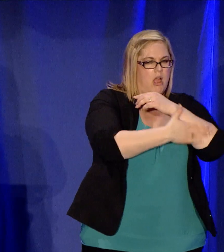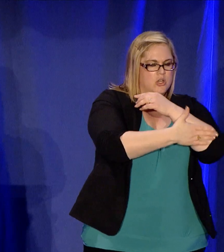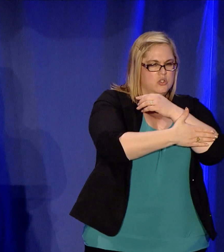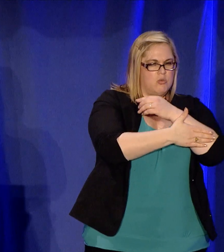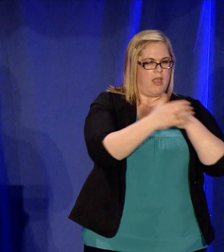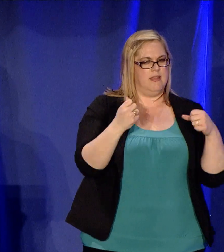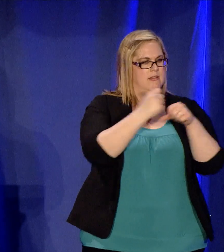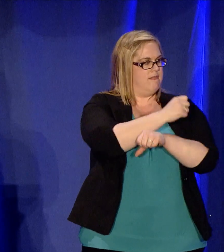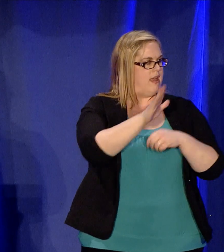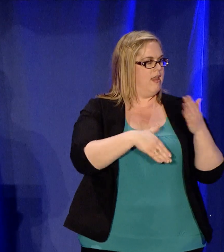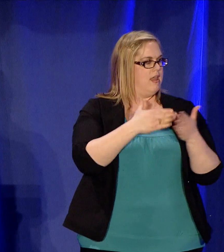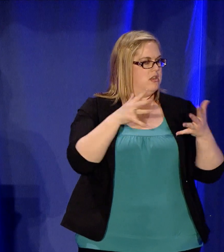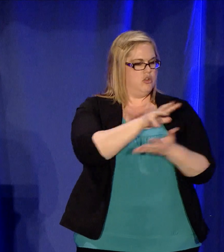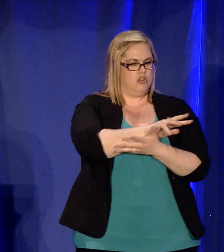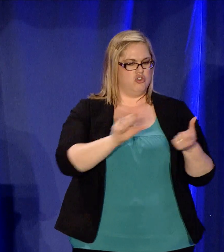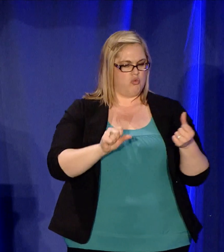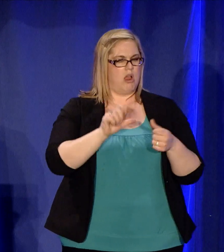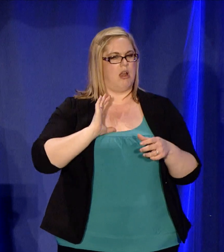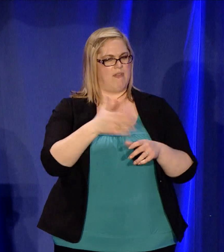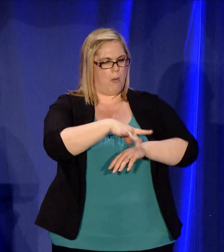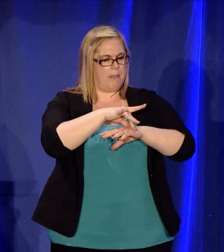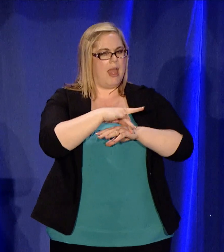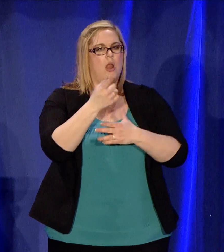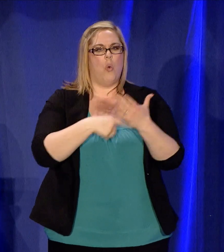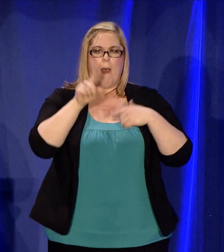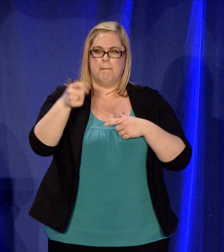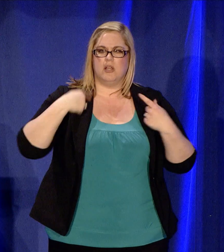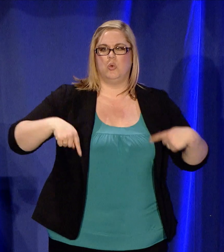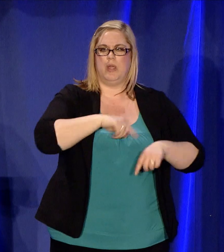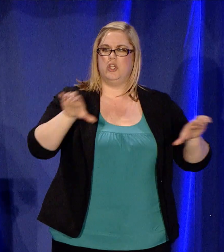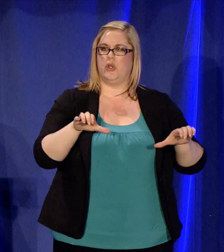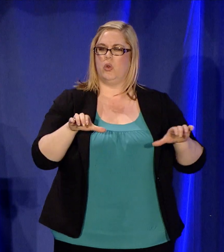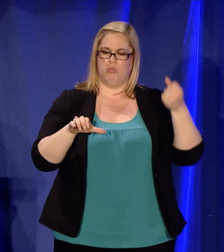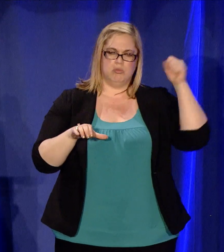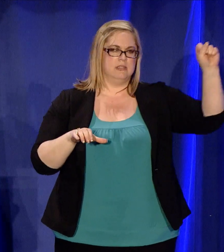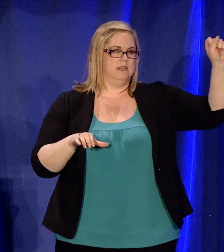climatic destruction of our planet, what must we do?